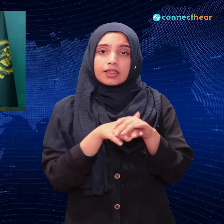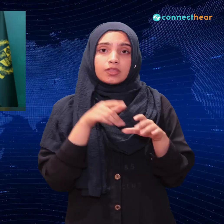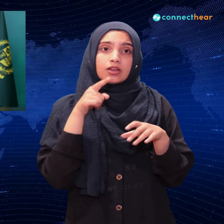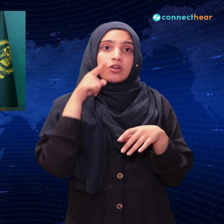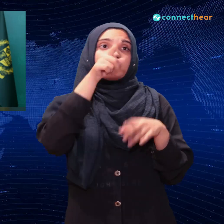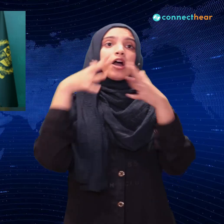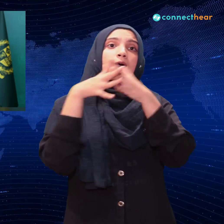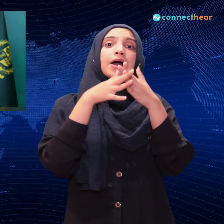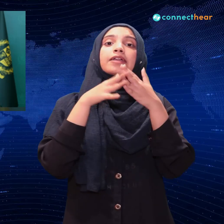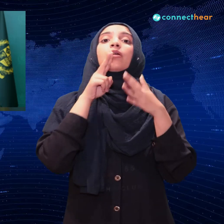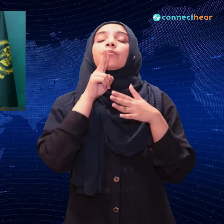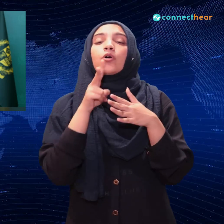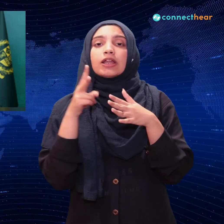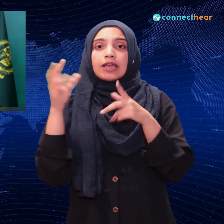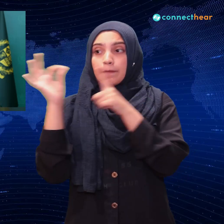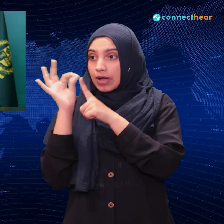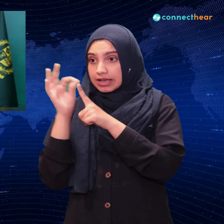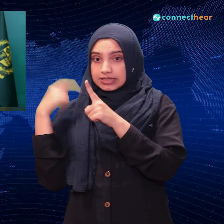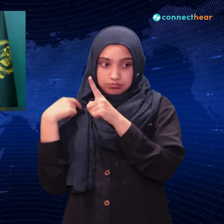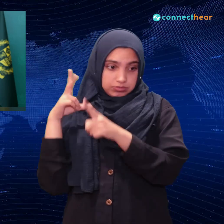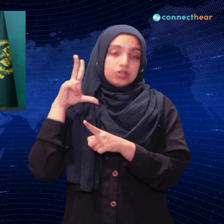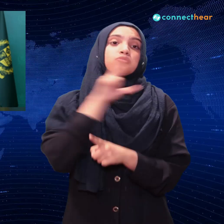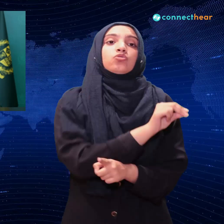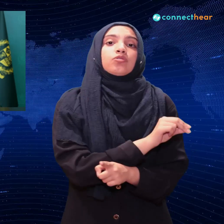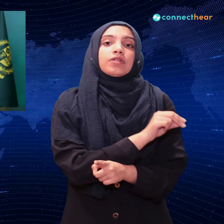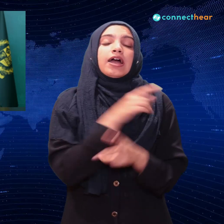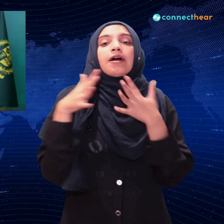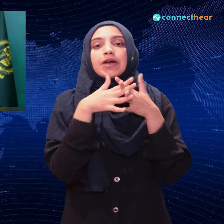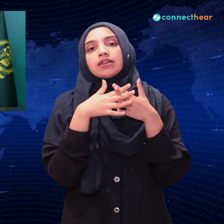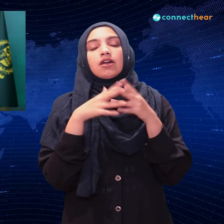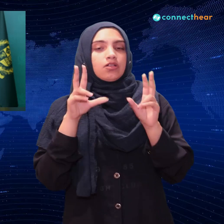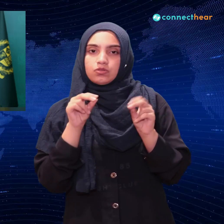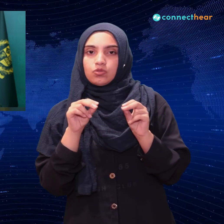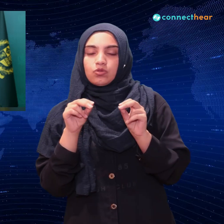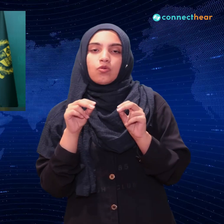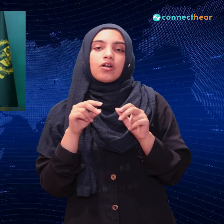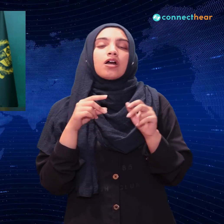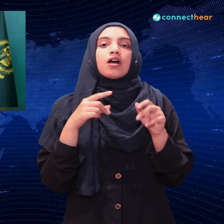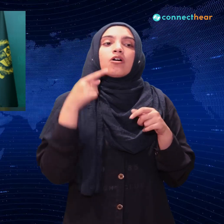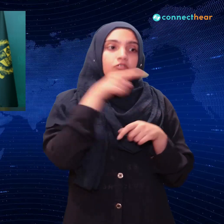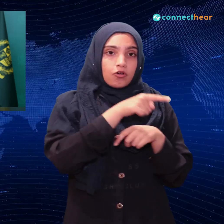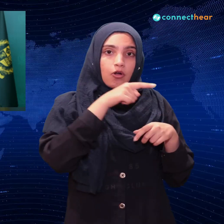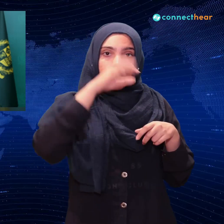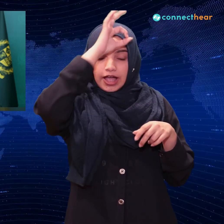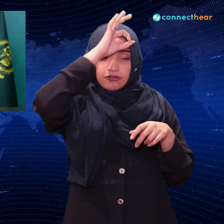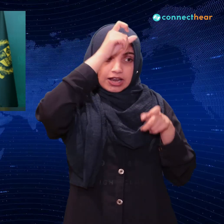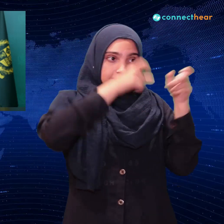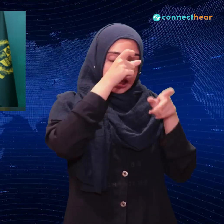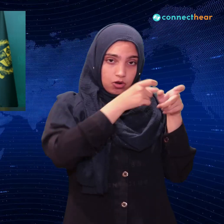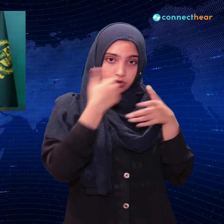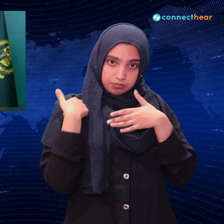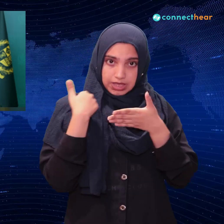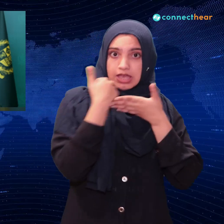providing all the logistical support. What happened after that? The same mujahideen that we had